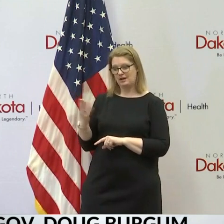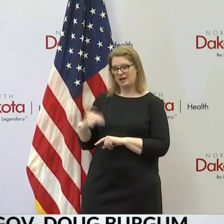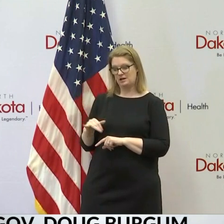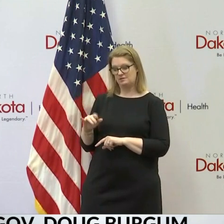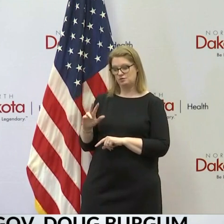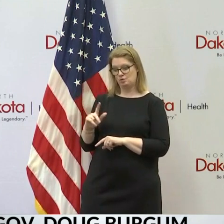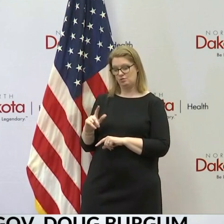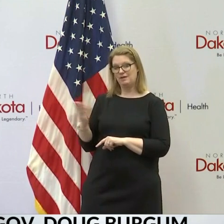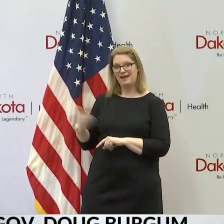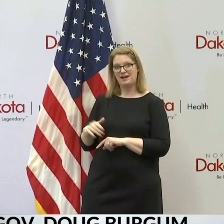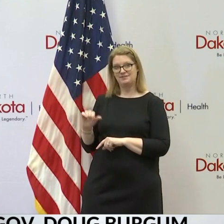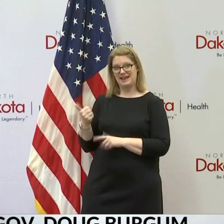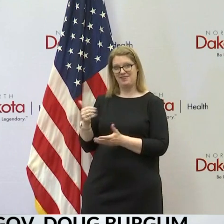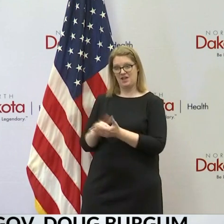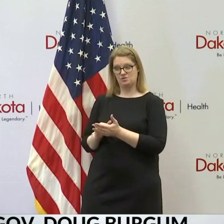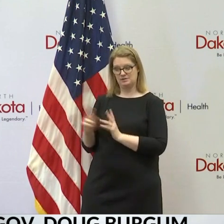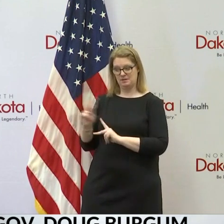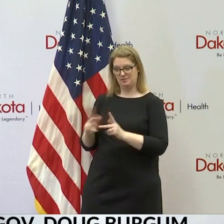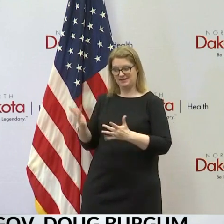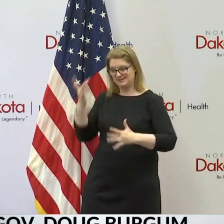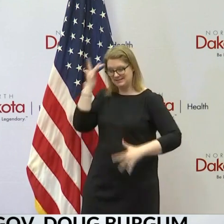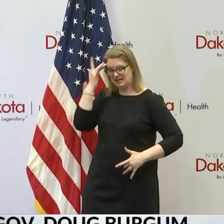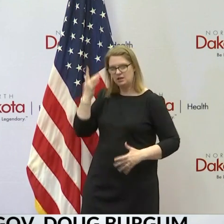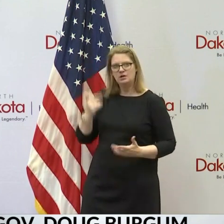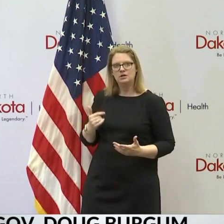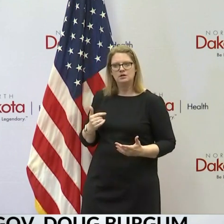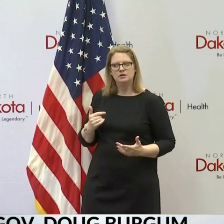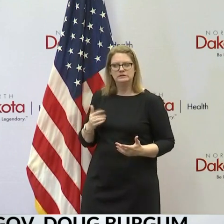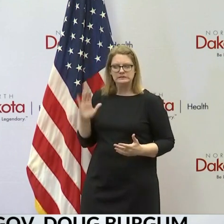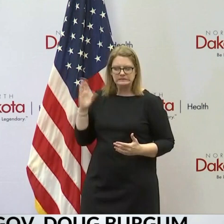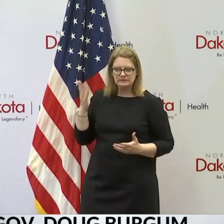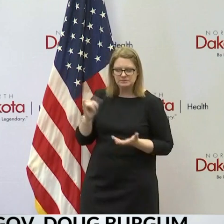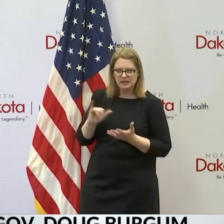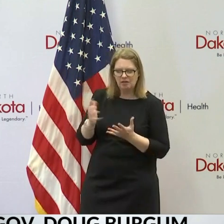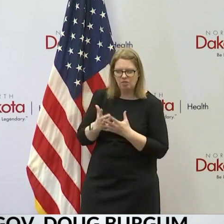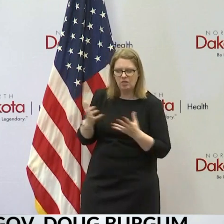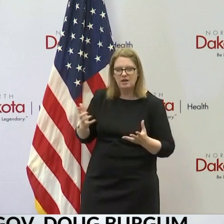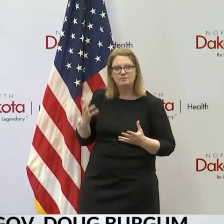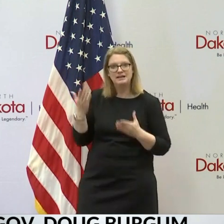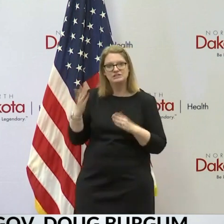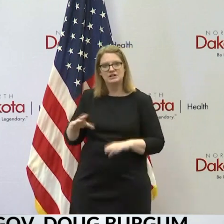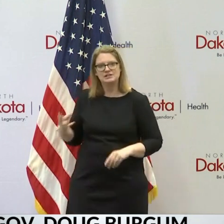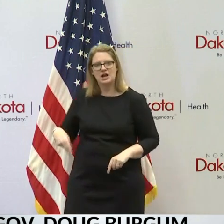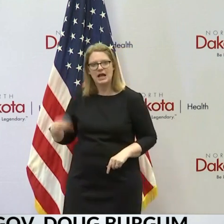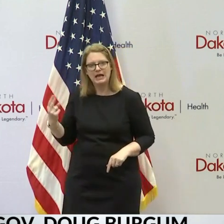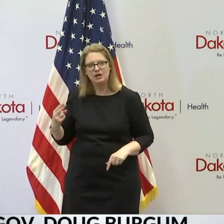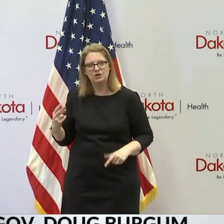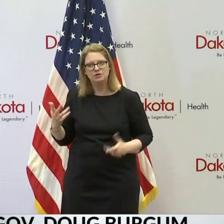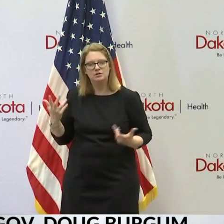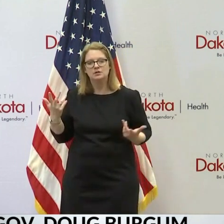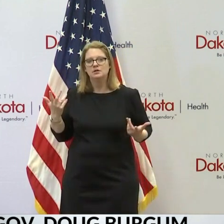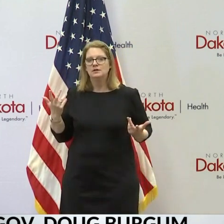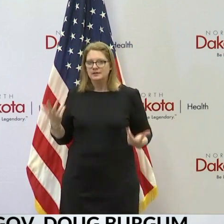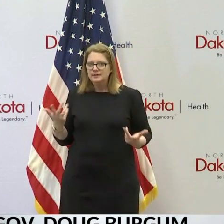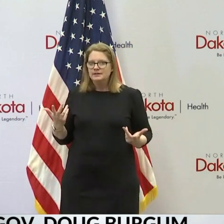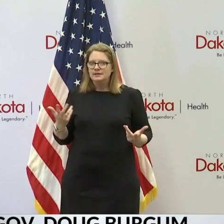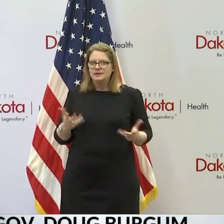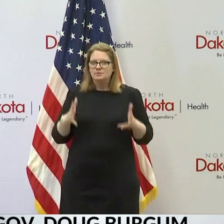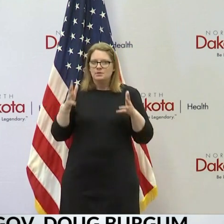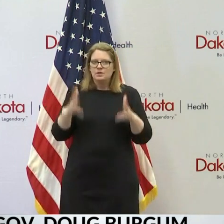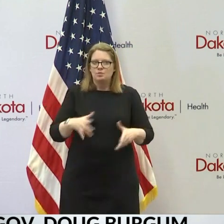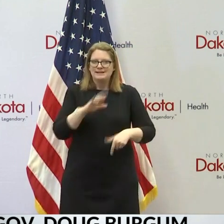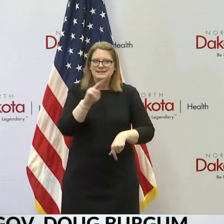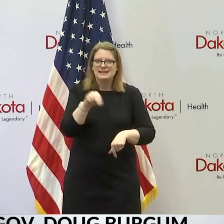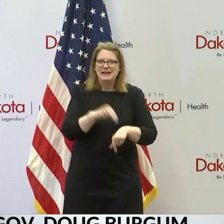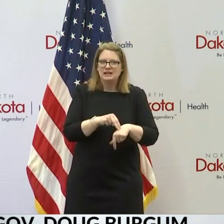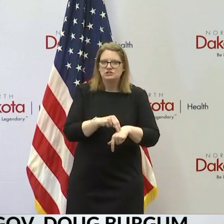out of 10,000 people that have the case, then you might say, well, that sounds like a lot because my chances are higher. But again, relative to the rest of the nation,